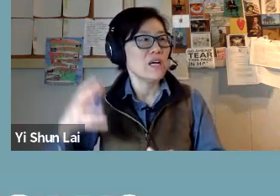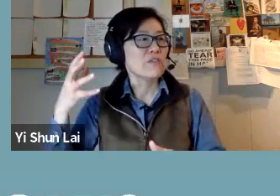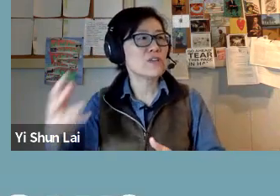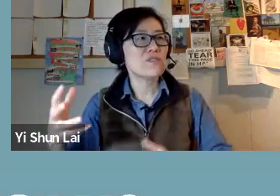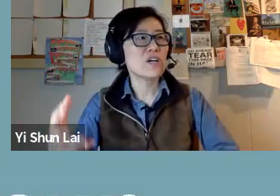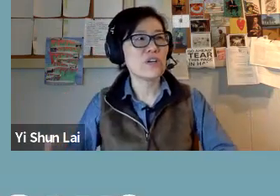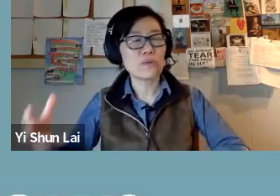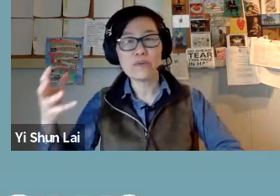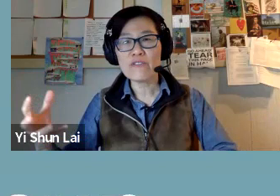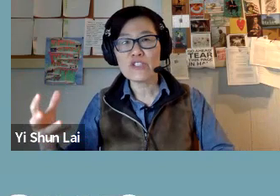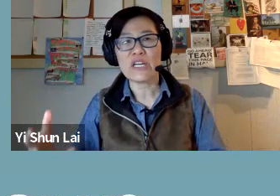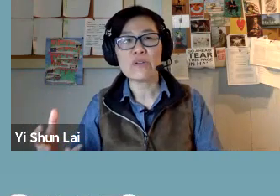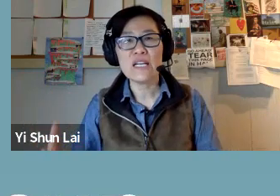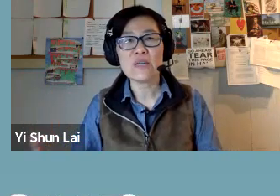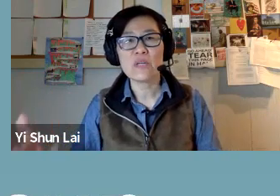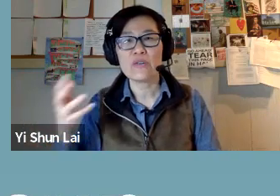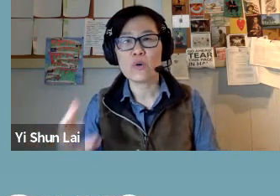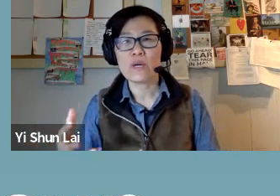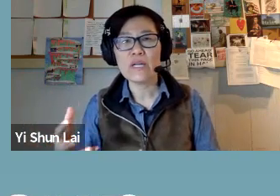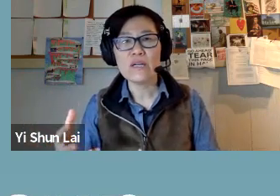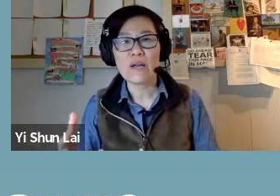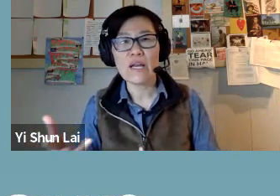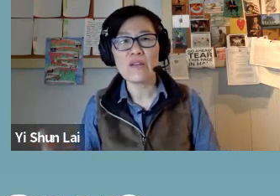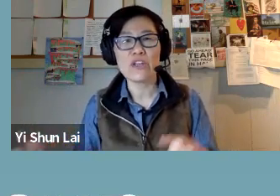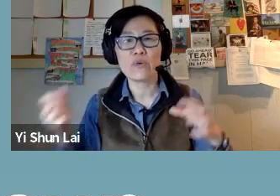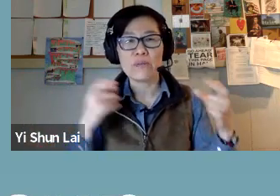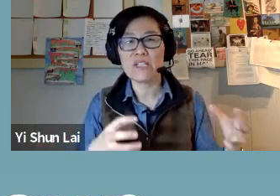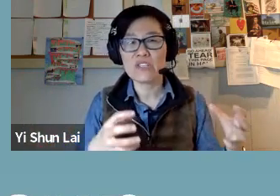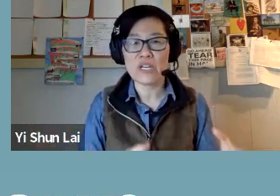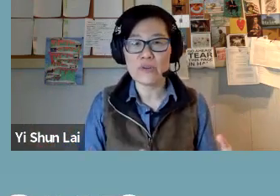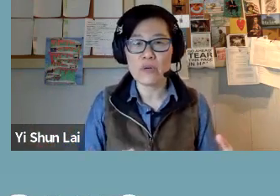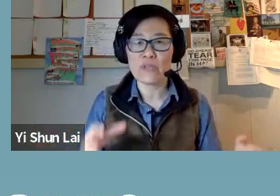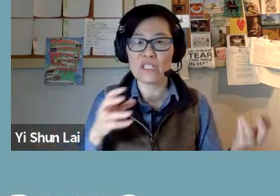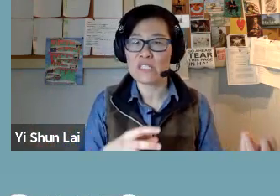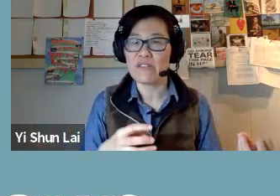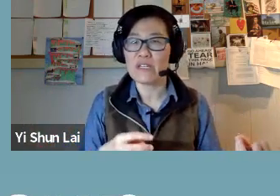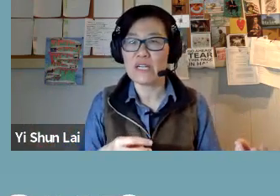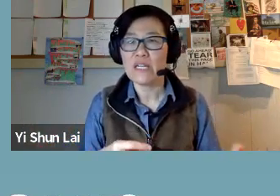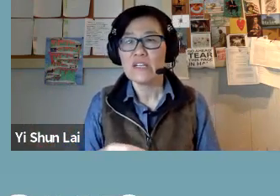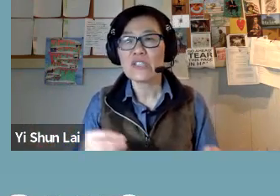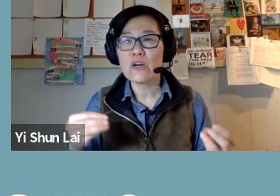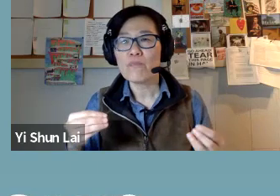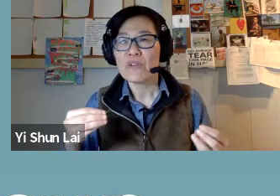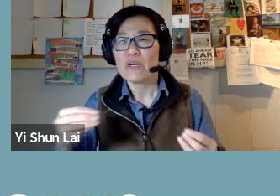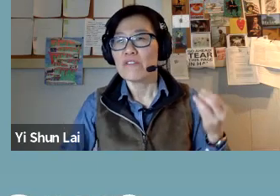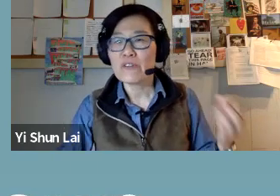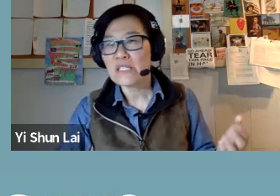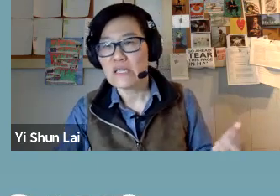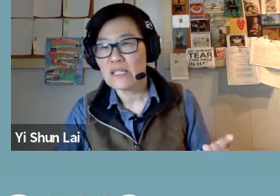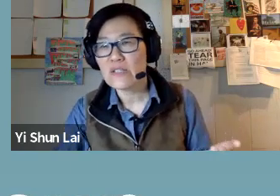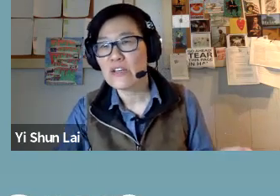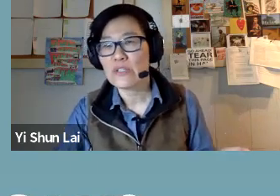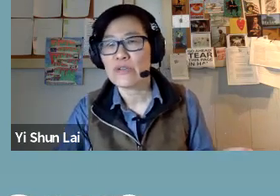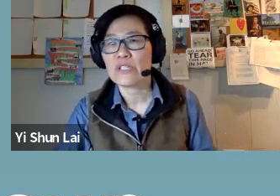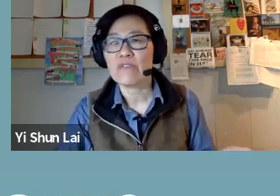right? First of all, you look for generalizing within your query, okay? And then you replace the general with the specific, all right? So for